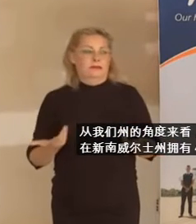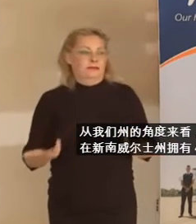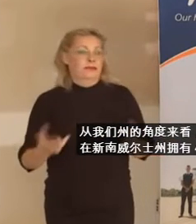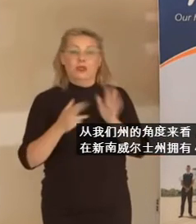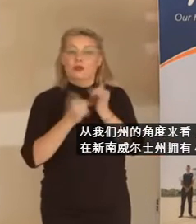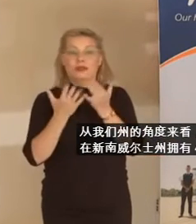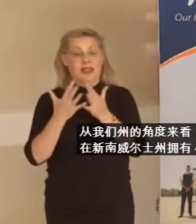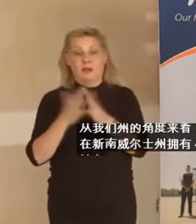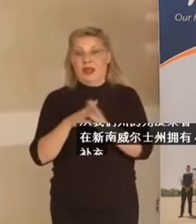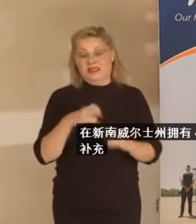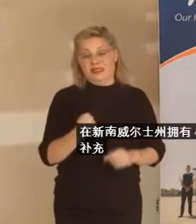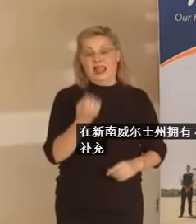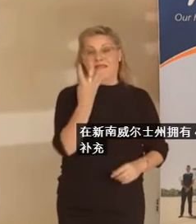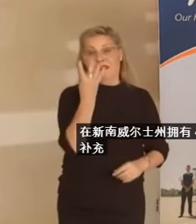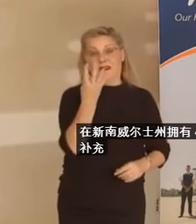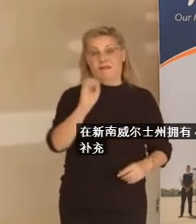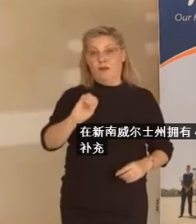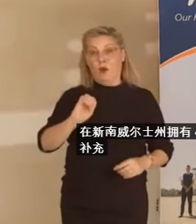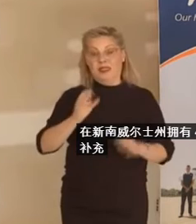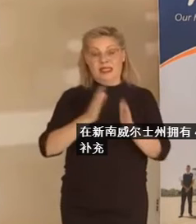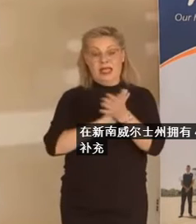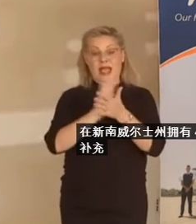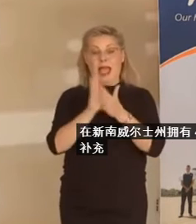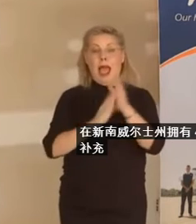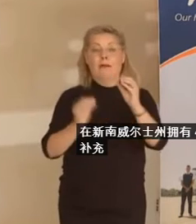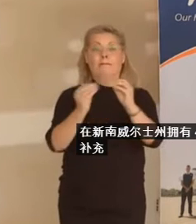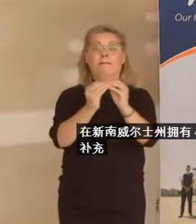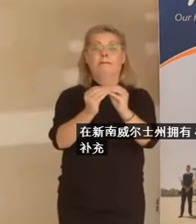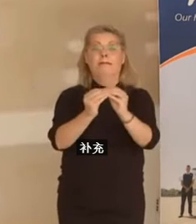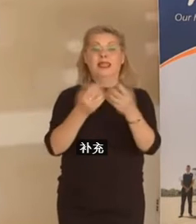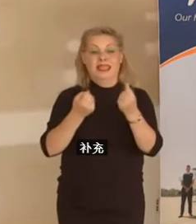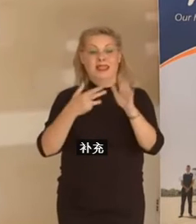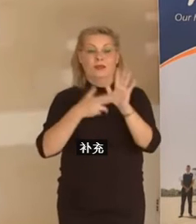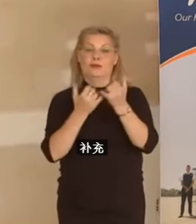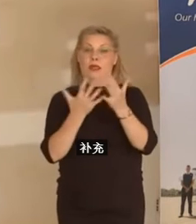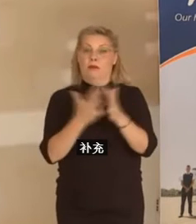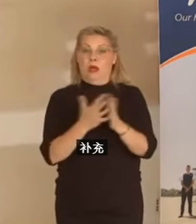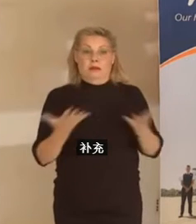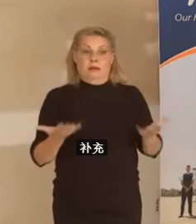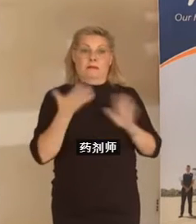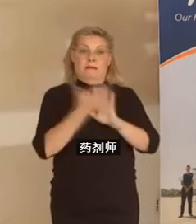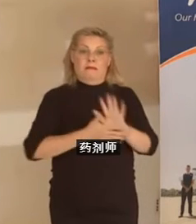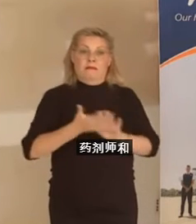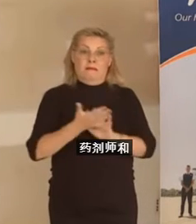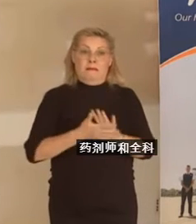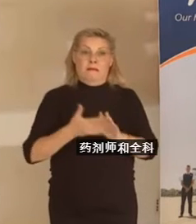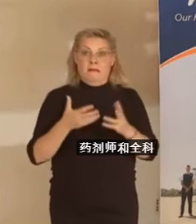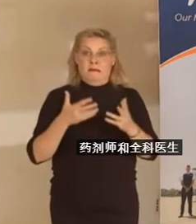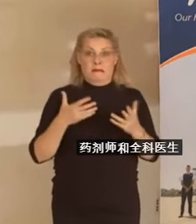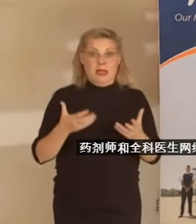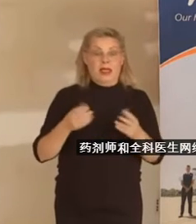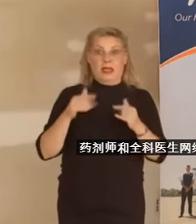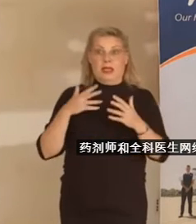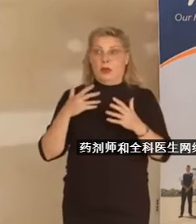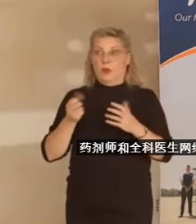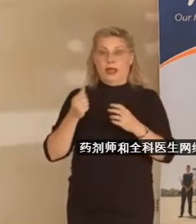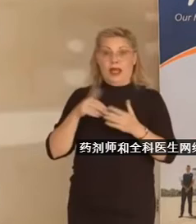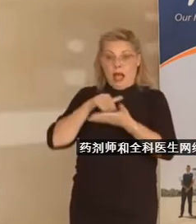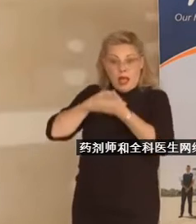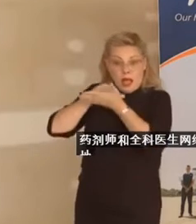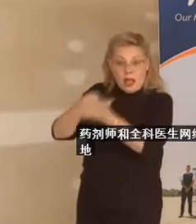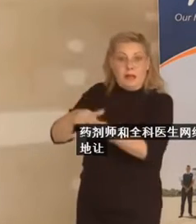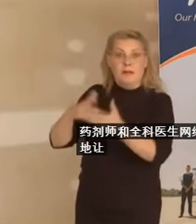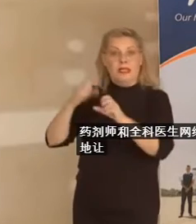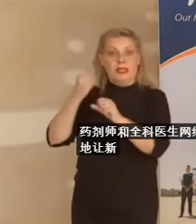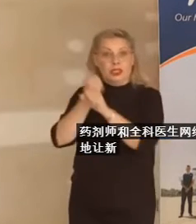New South Wales. We have complemented as much as we can the pharmacists and the GP network in